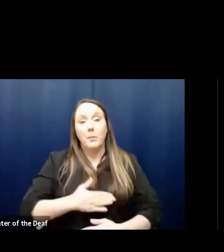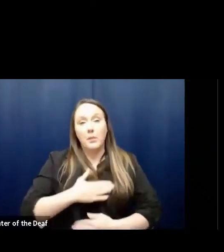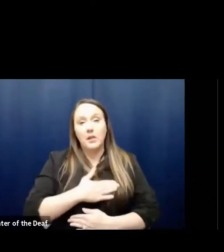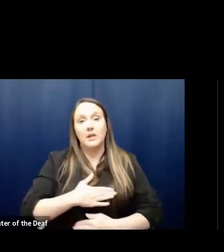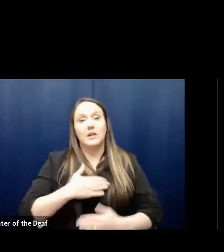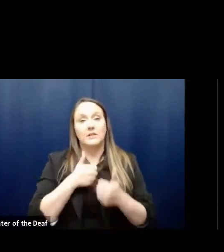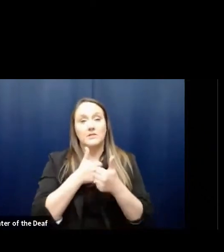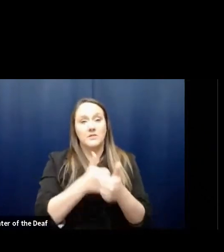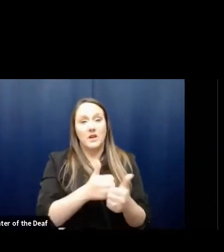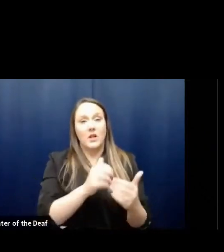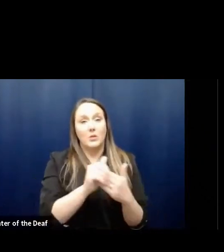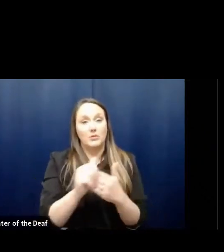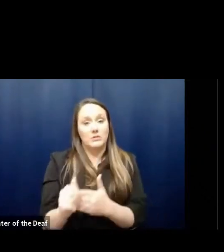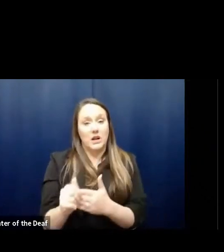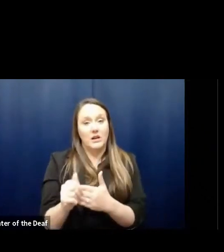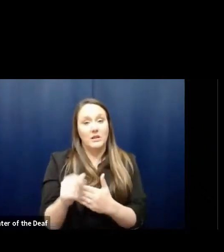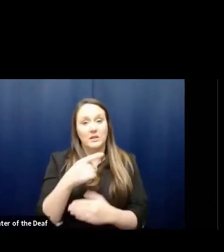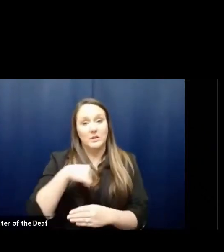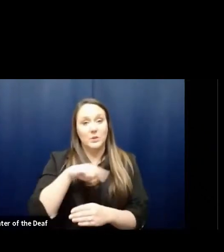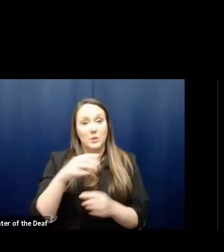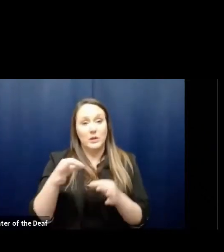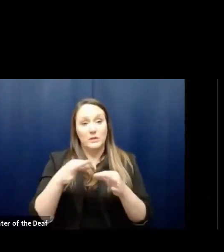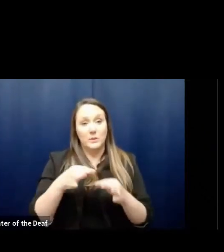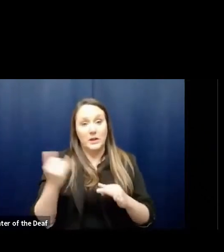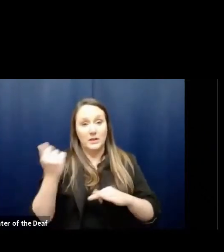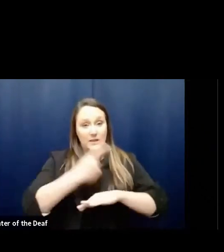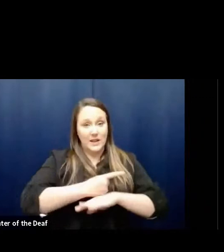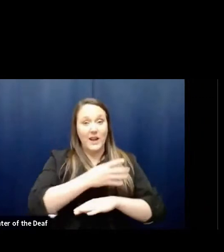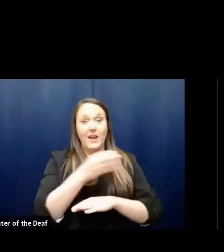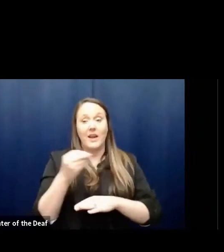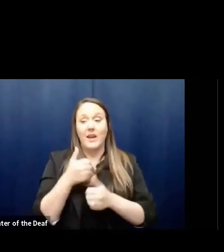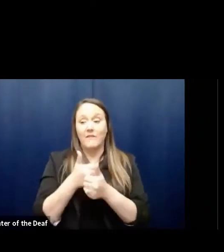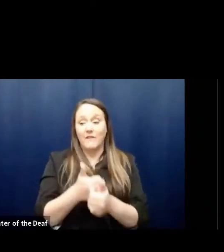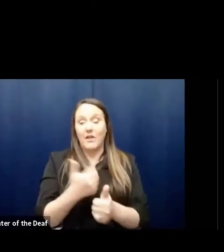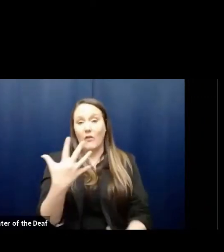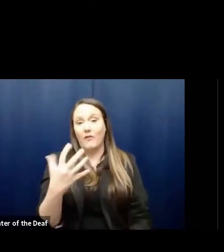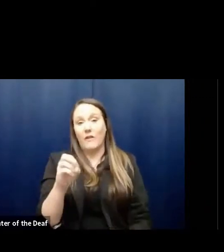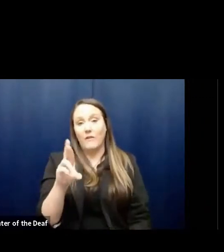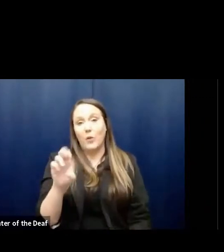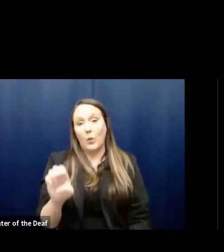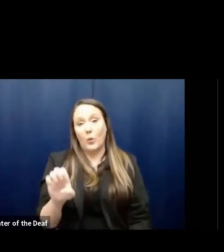we outlined today, and as always, continue to practice the 5 core actions.